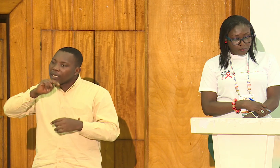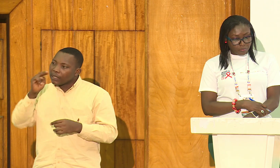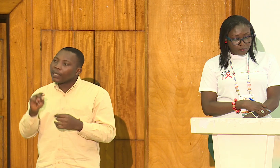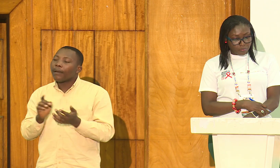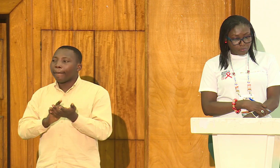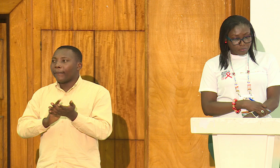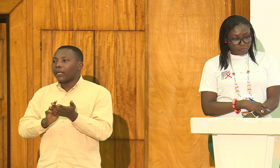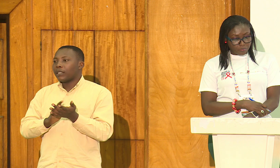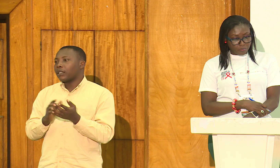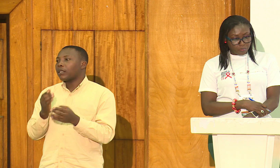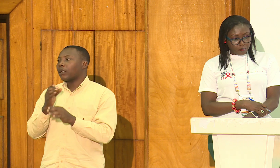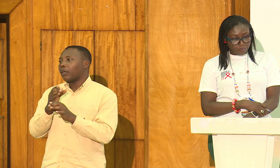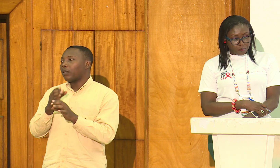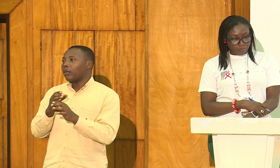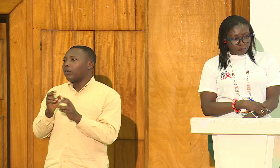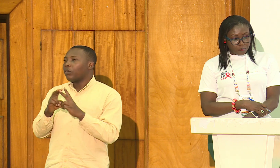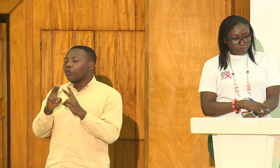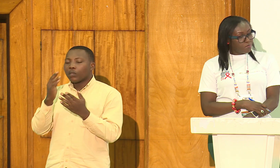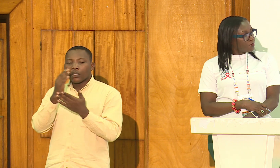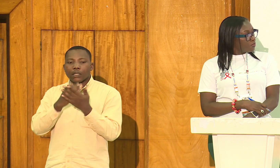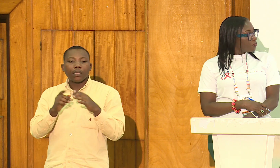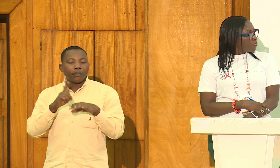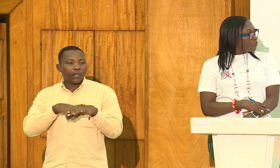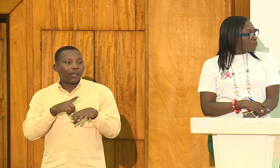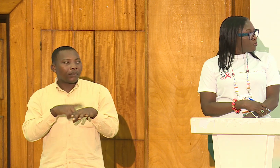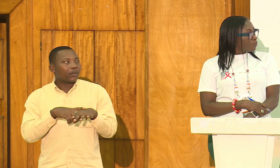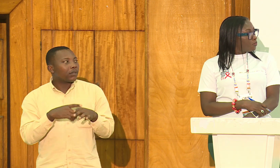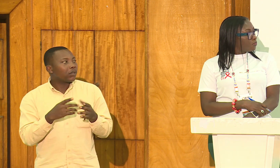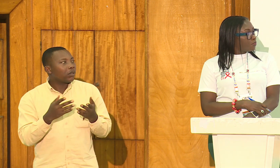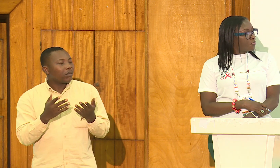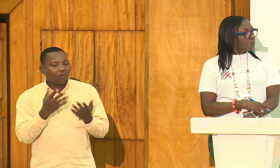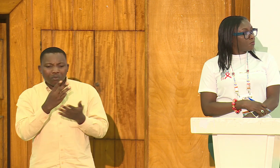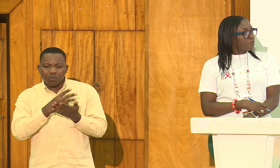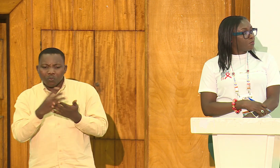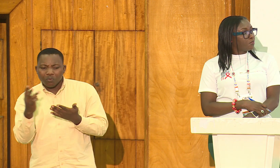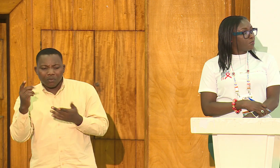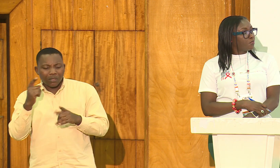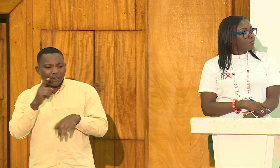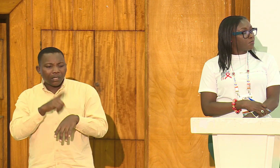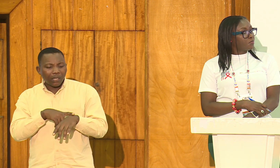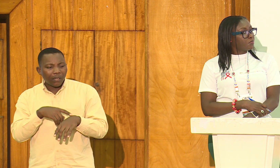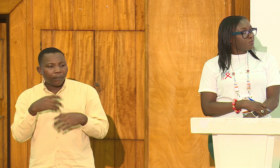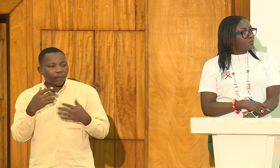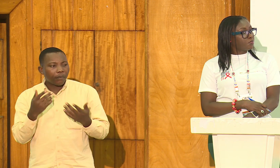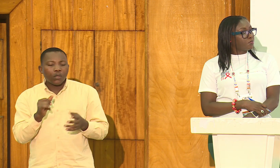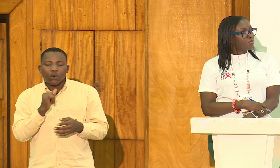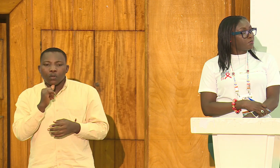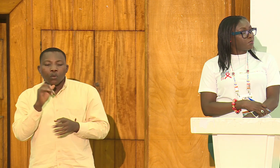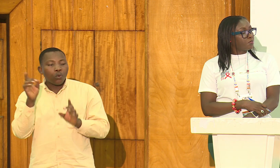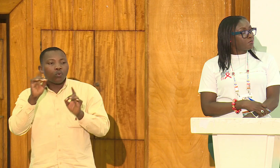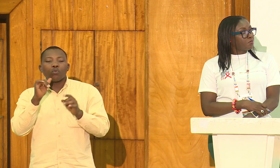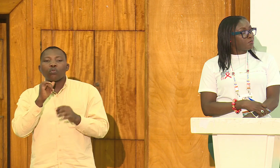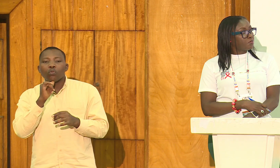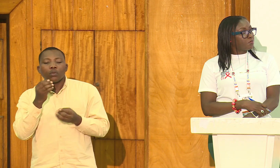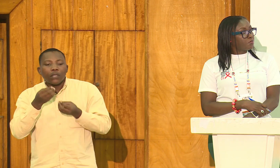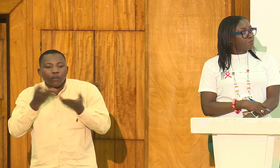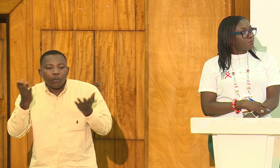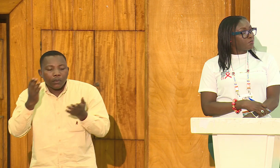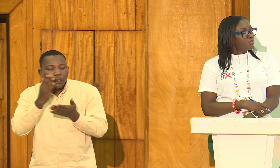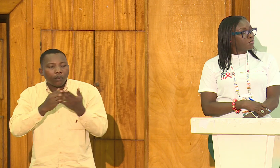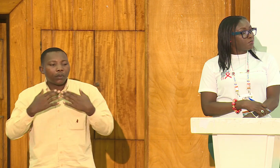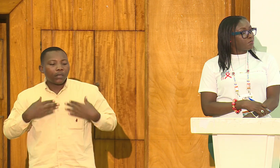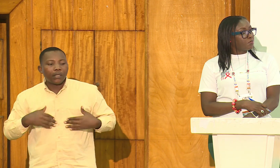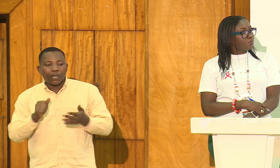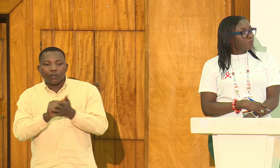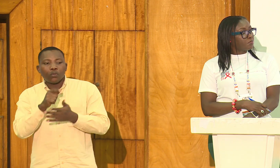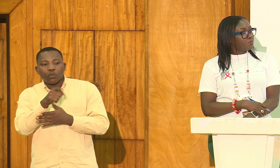So I think sometimes we exceptionalize obesity. You would never tell anyone with type 2 diabetes that, yes, you've got diabetes, don't